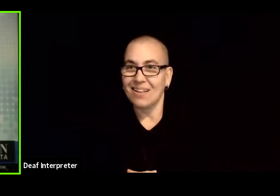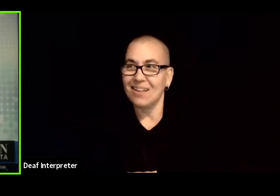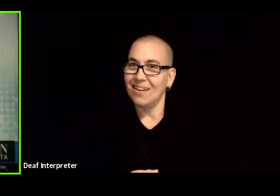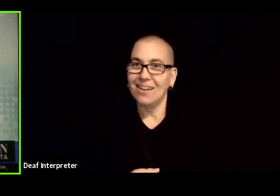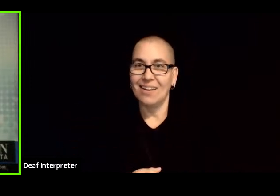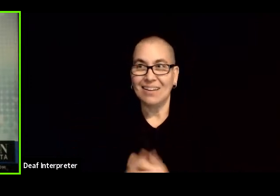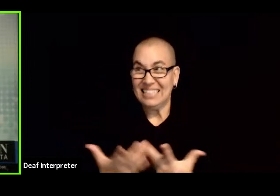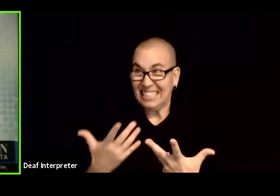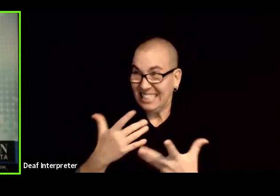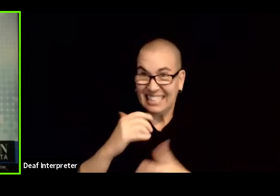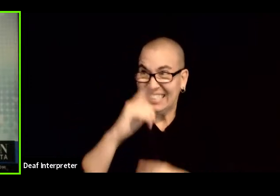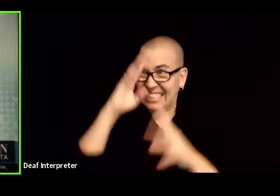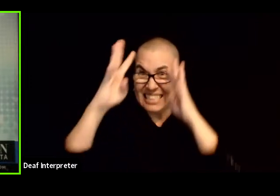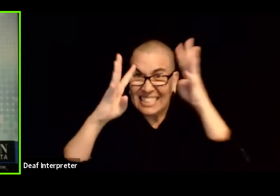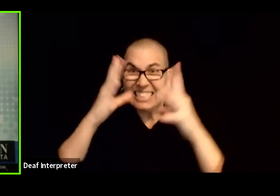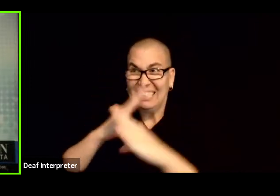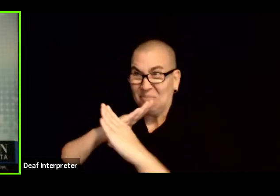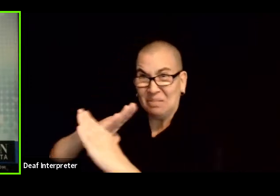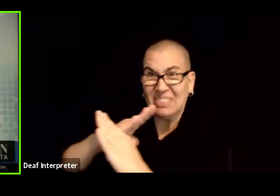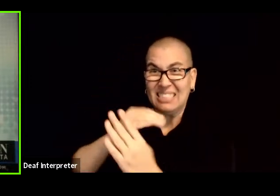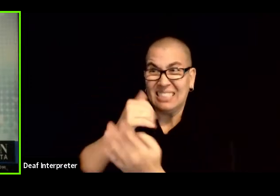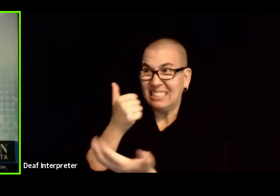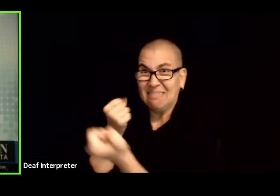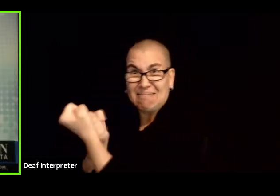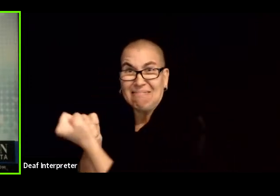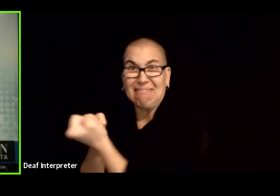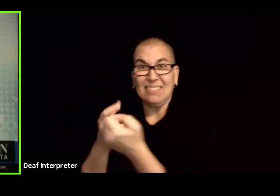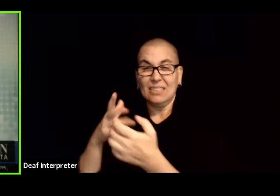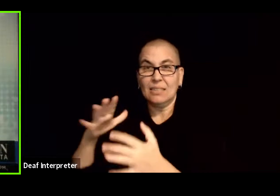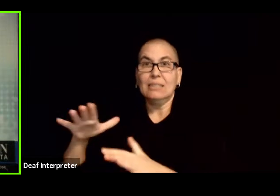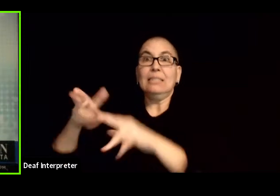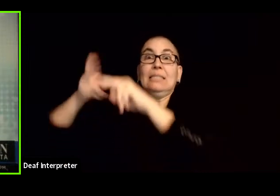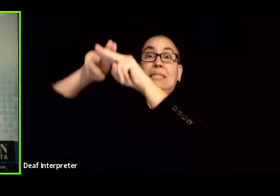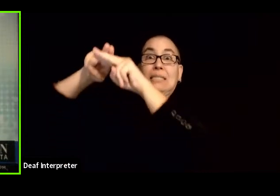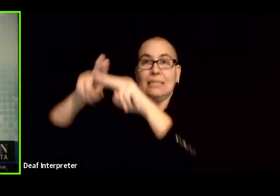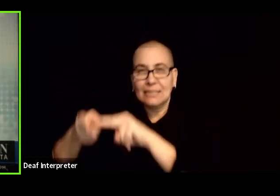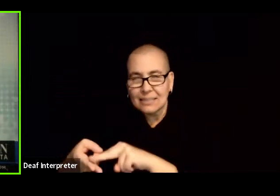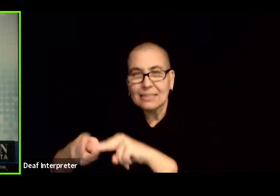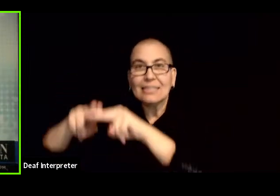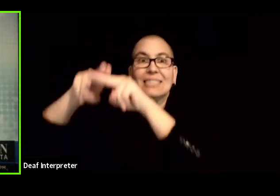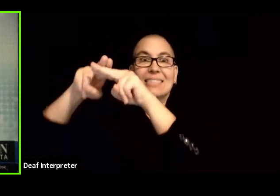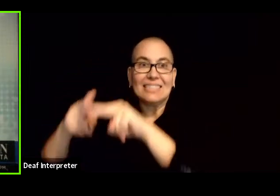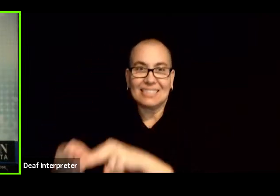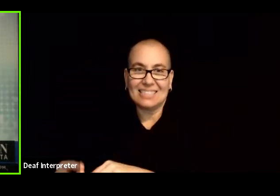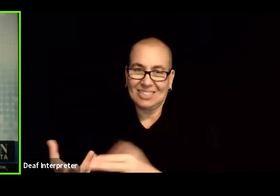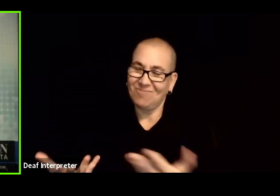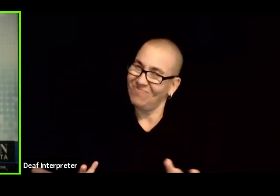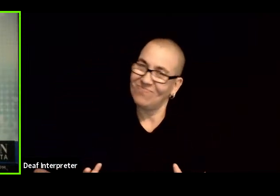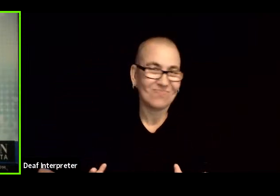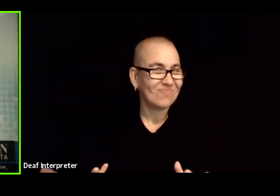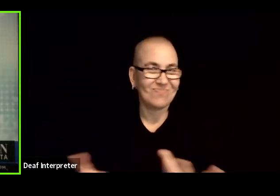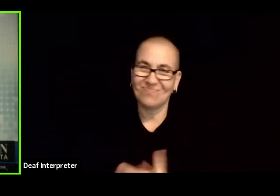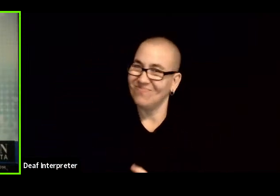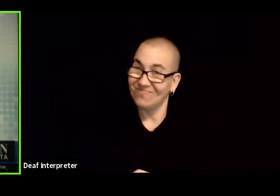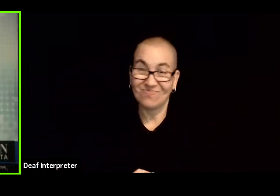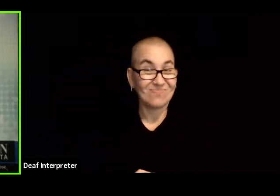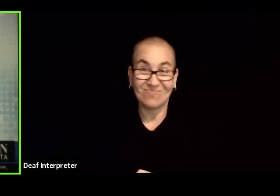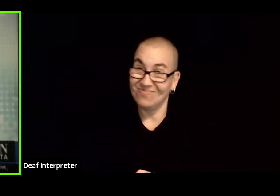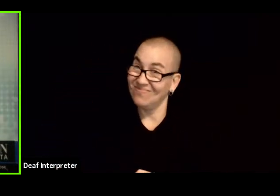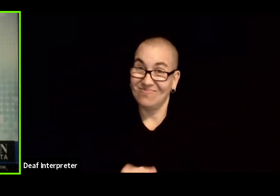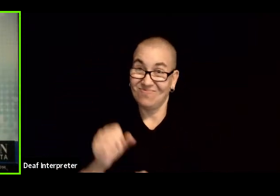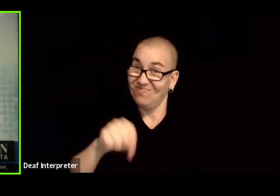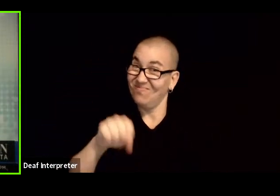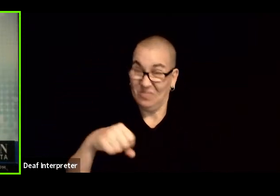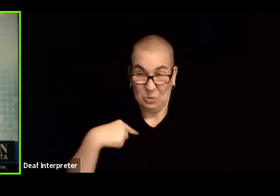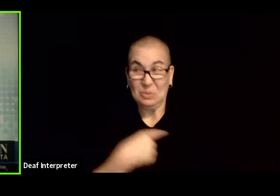enacted. But now what's concerning us is that we are starting to see those numbers go back up again. And as I mentioned